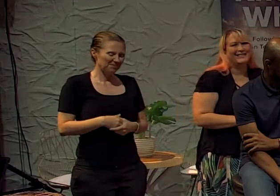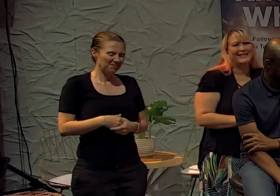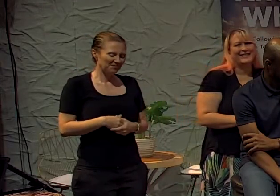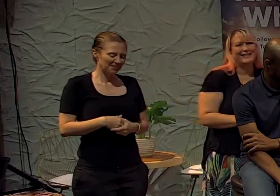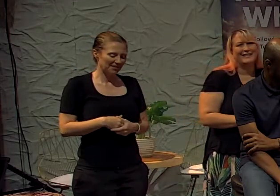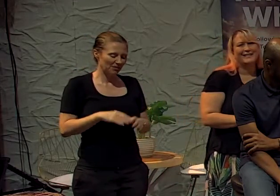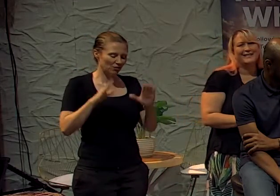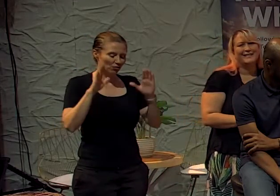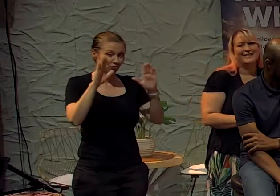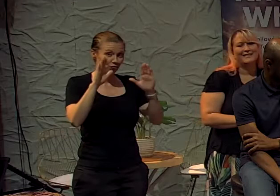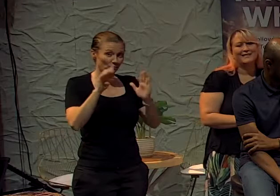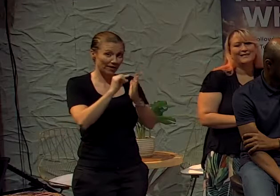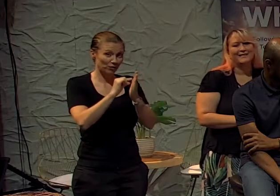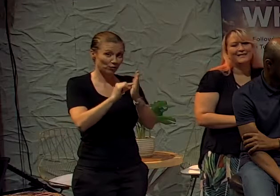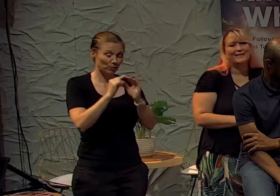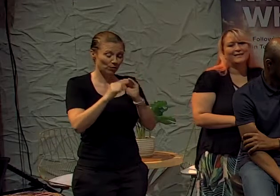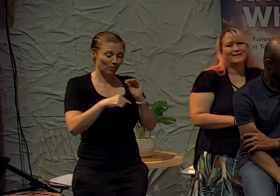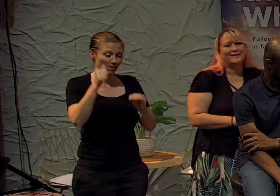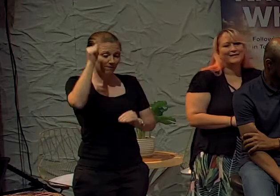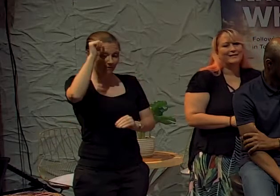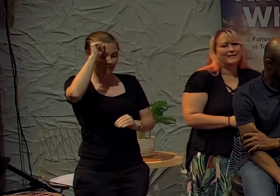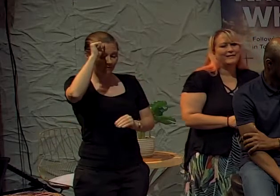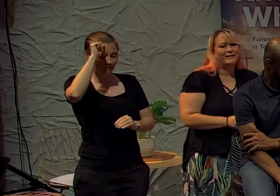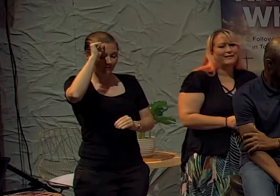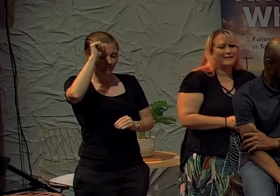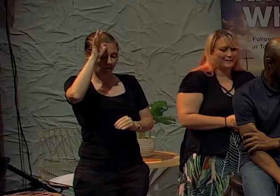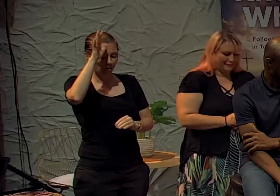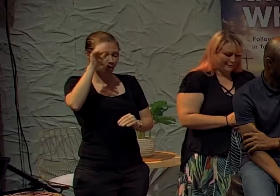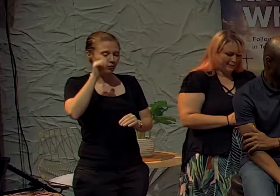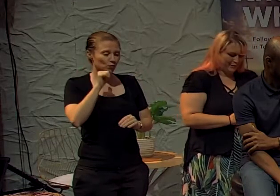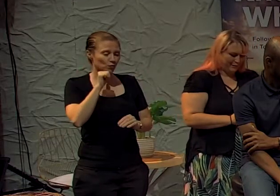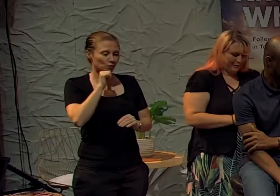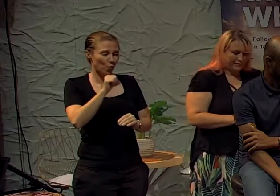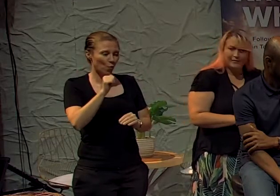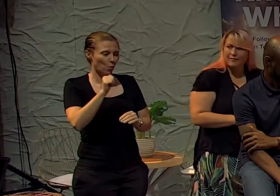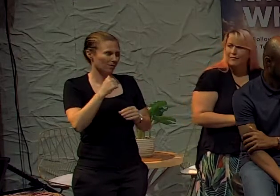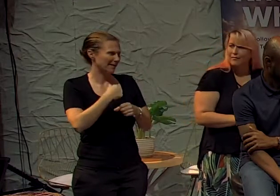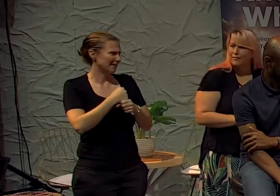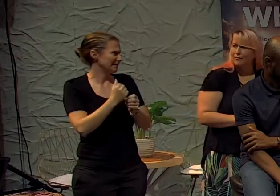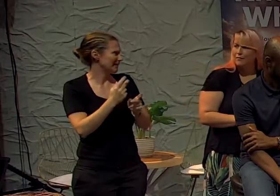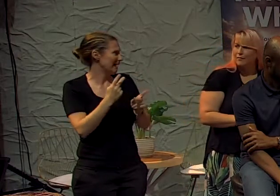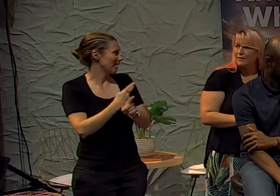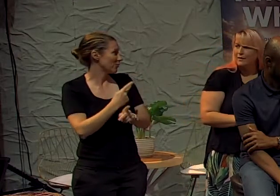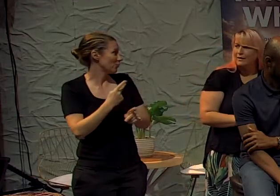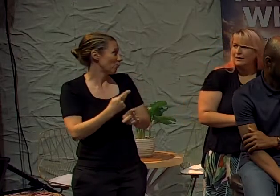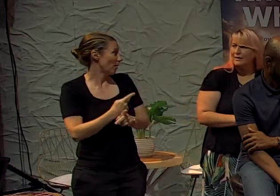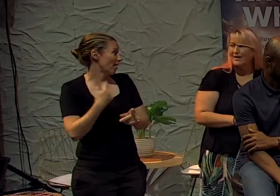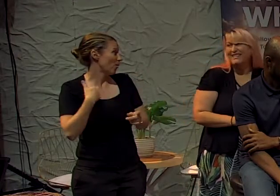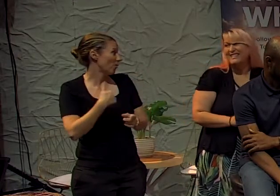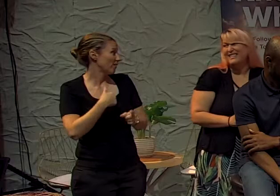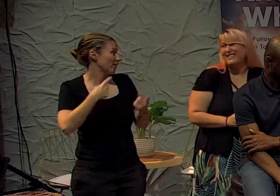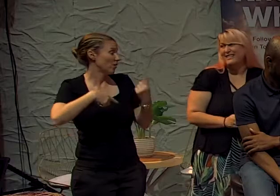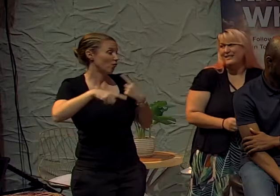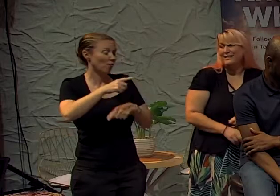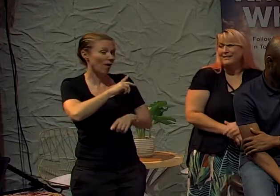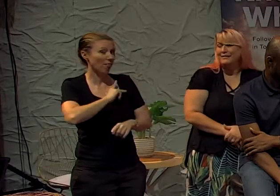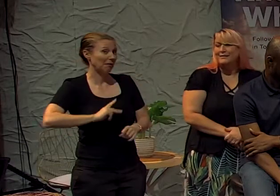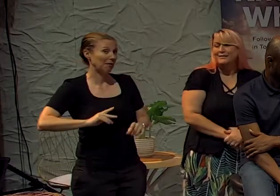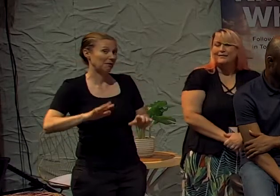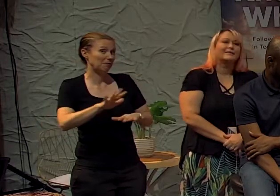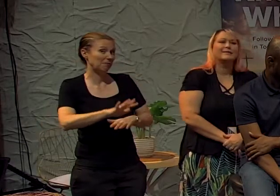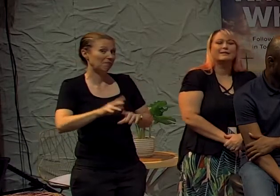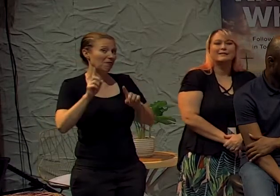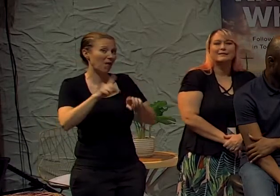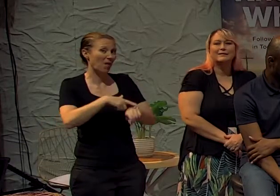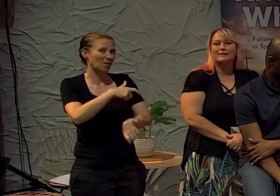there's a great scripture about fathers do not exasperate. And we've been around the kingdom a long time, and we had some